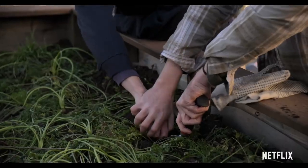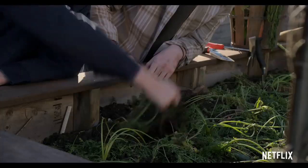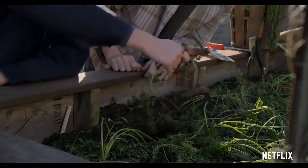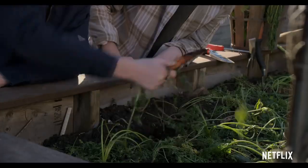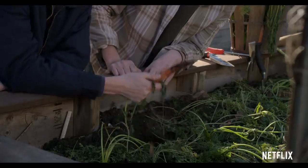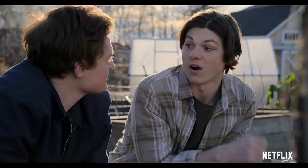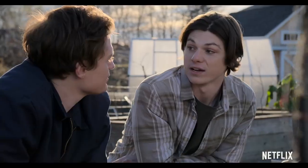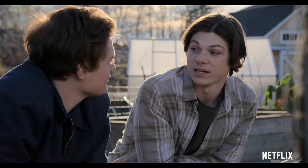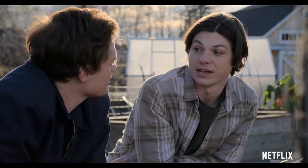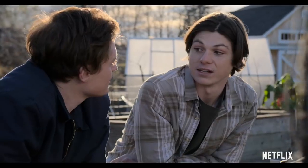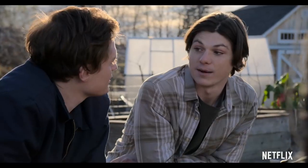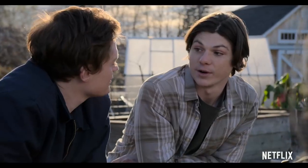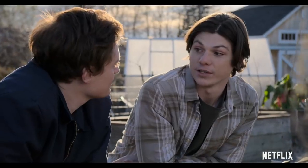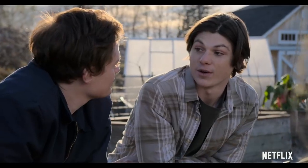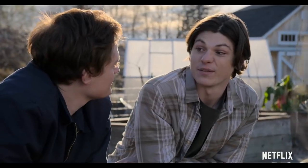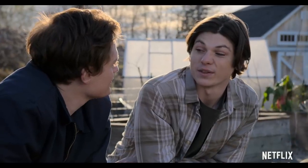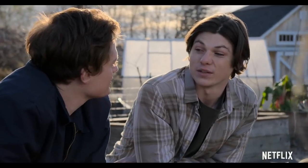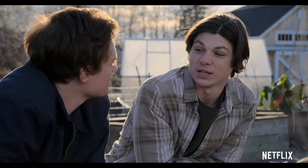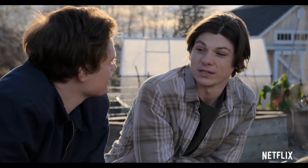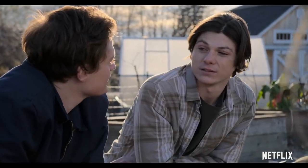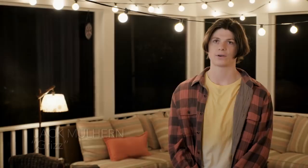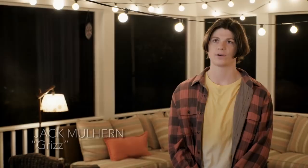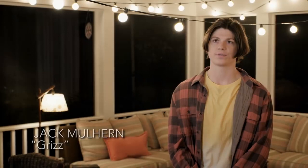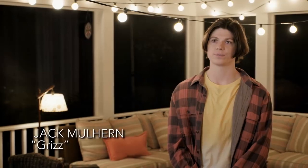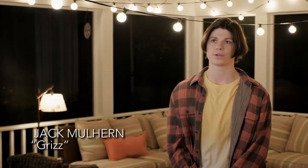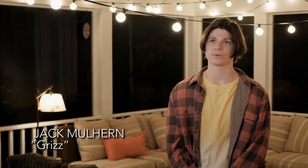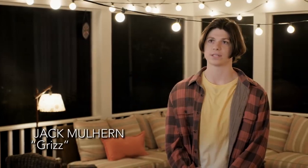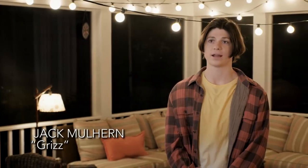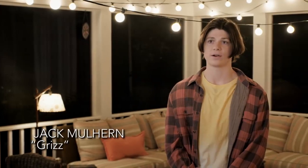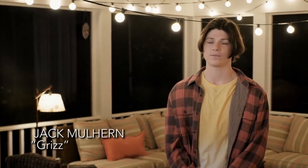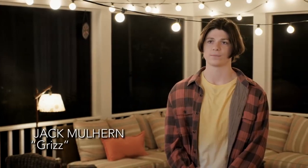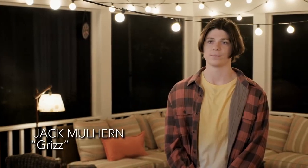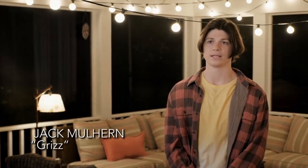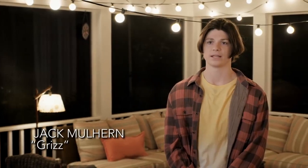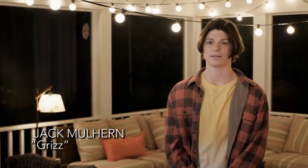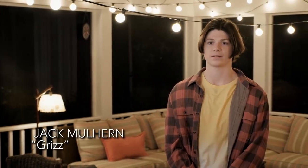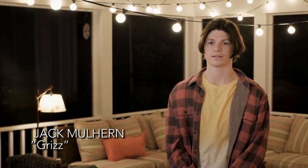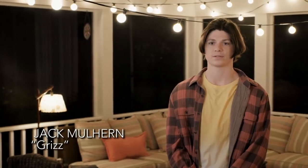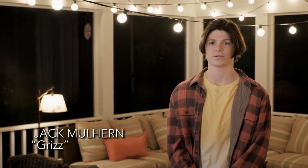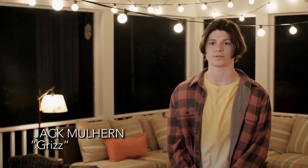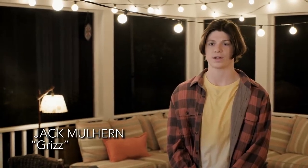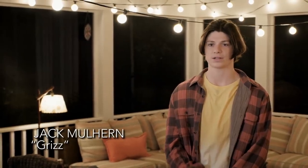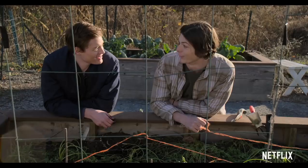If you have a garden and a library, you have everything you need. I don't know if it was always there from the beginning, this sort of attraction